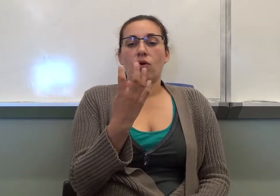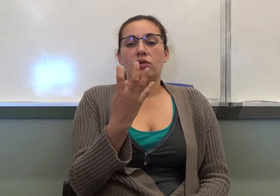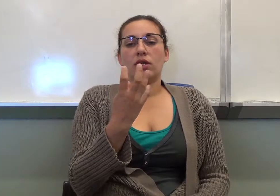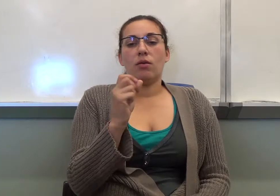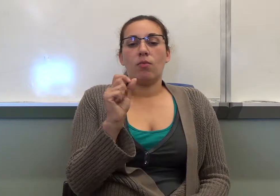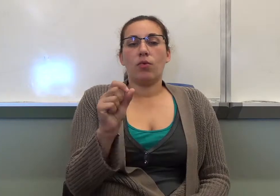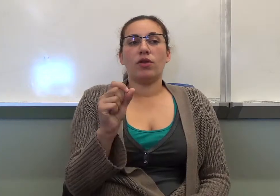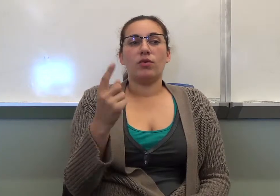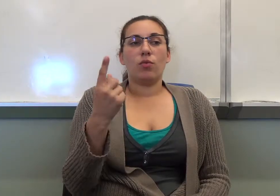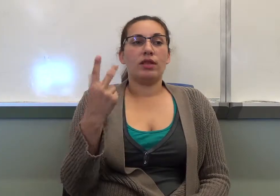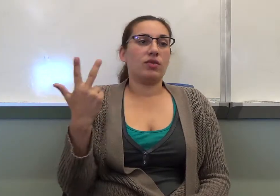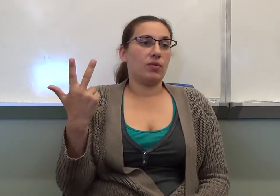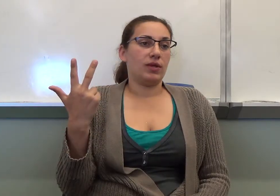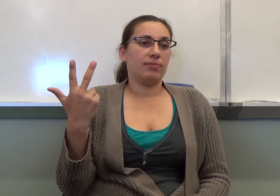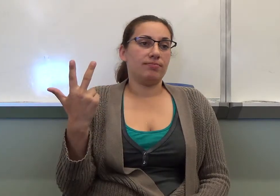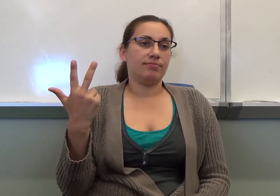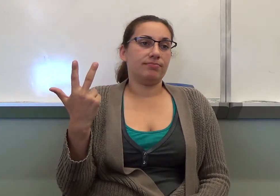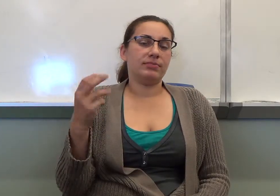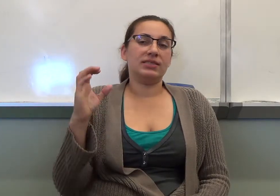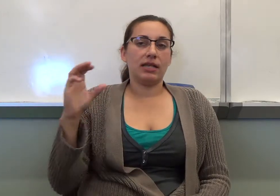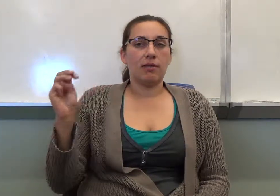14.13, and this again would be centimeters.